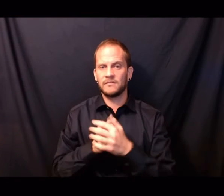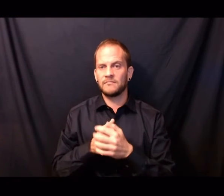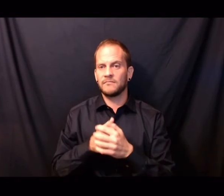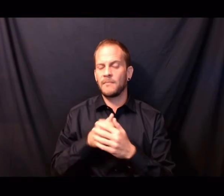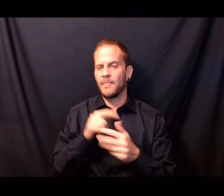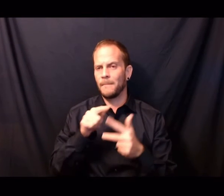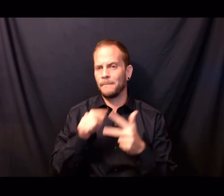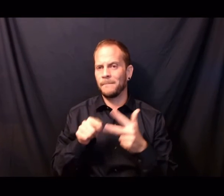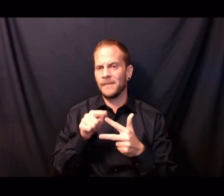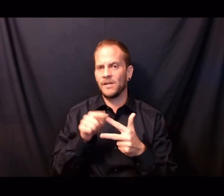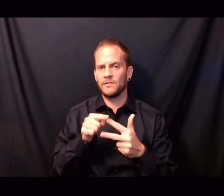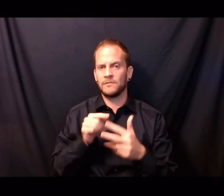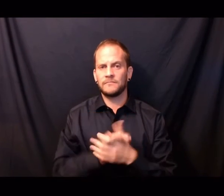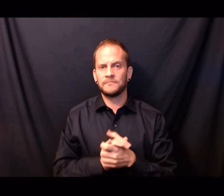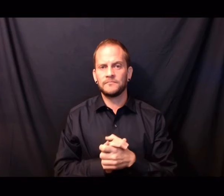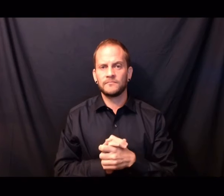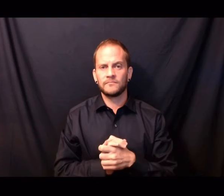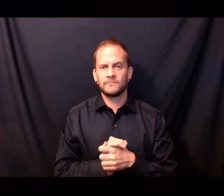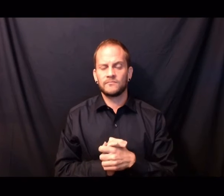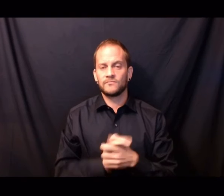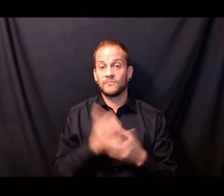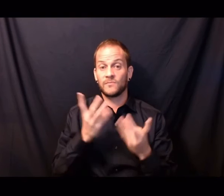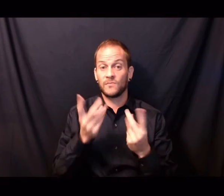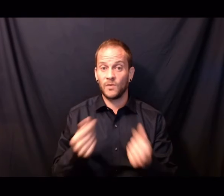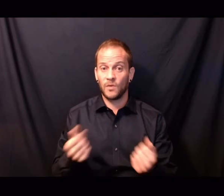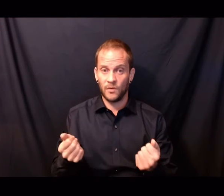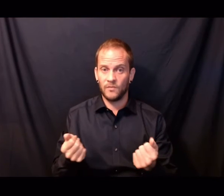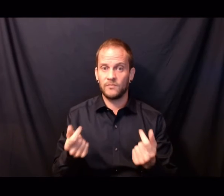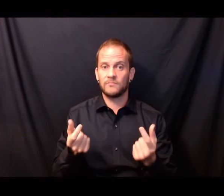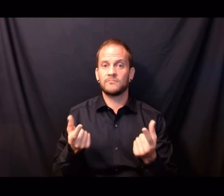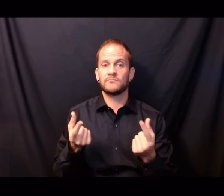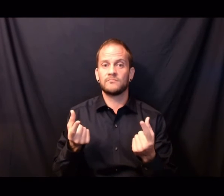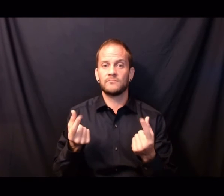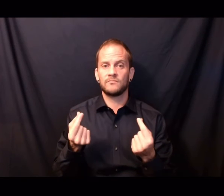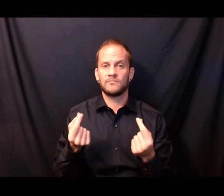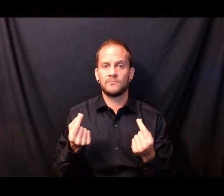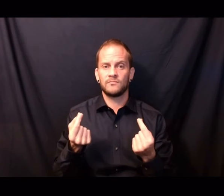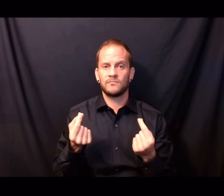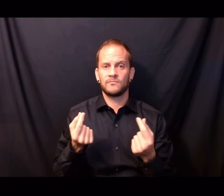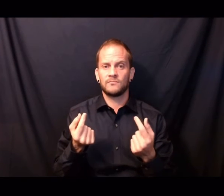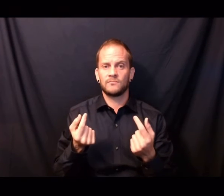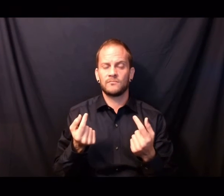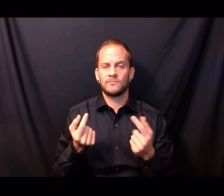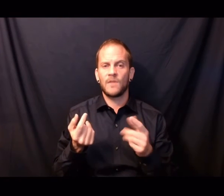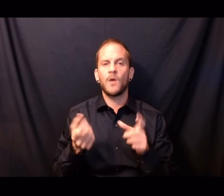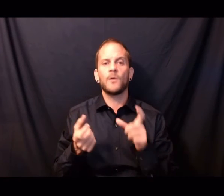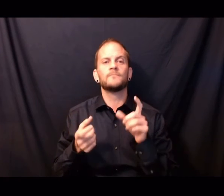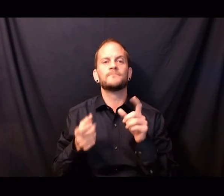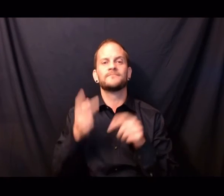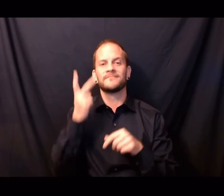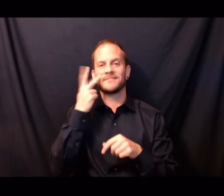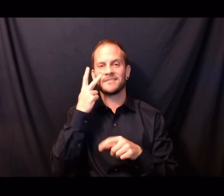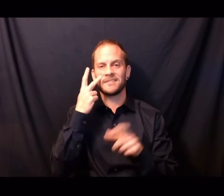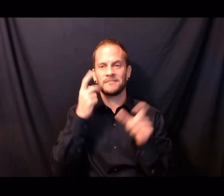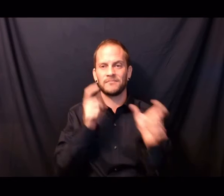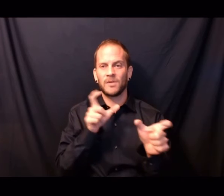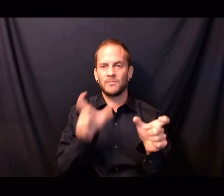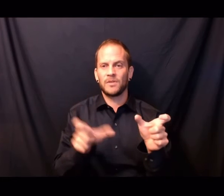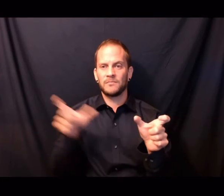So we solve that compound inequality. Again, our unknown is right in the middle, as it should be. But we're going to add 7.4 to